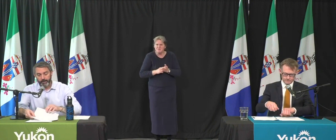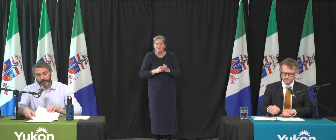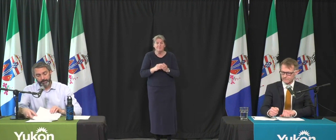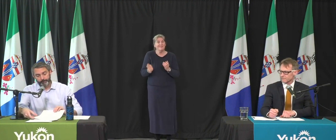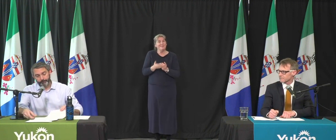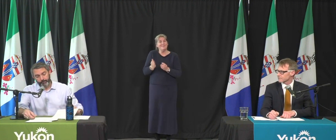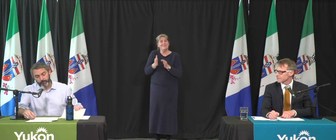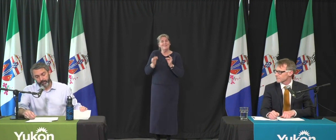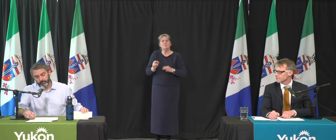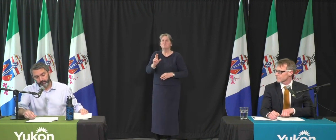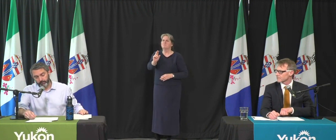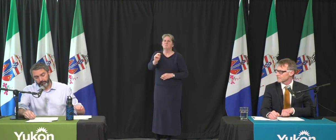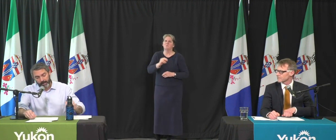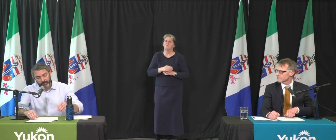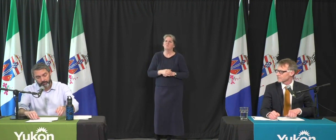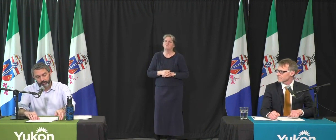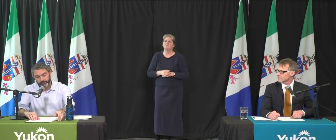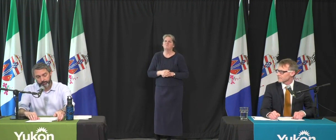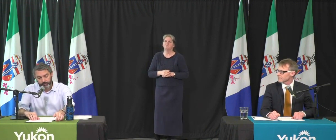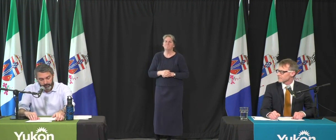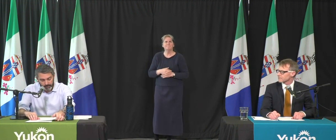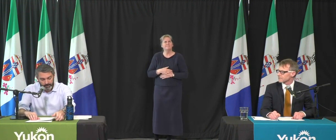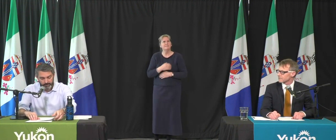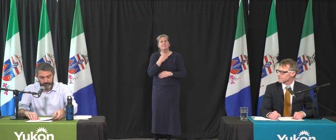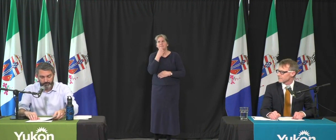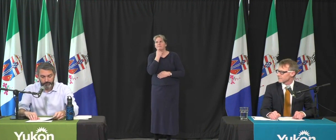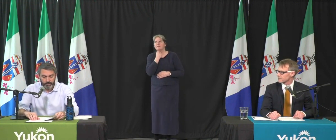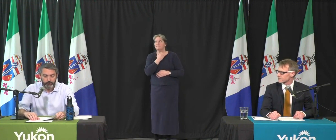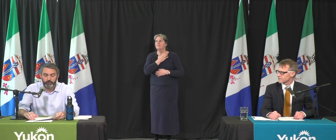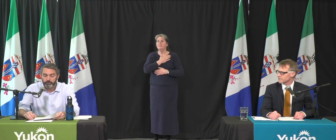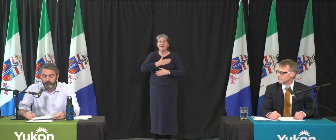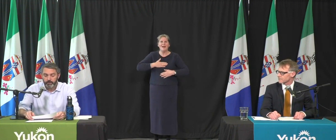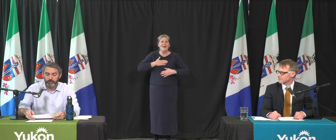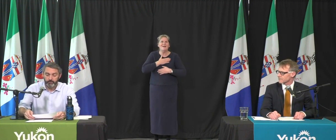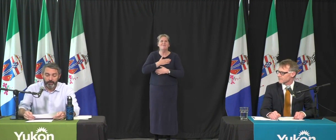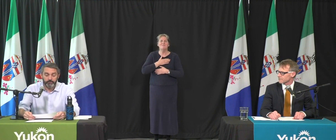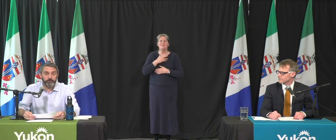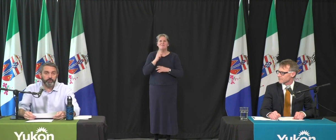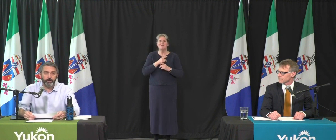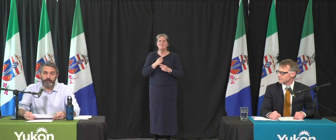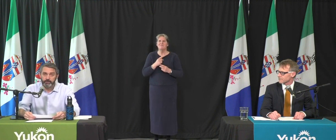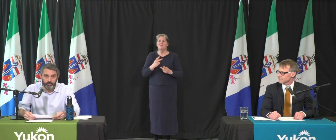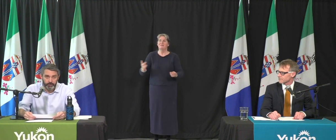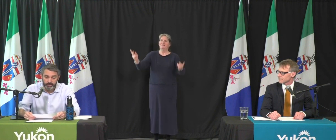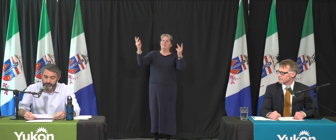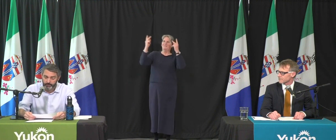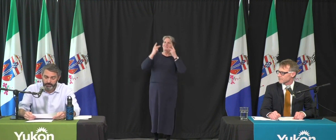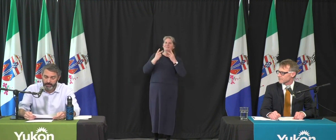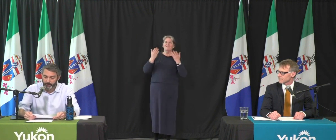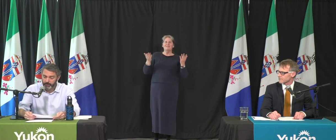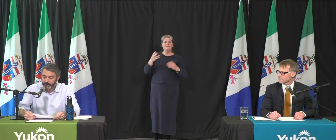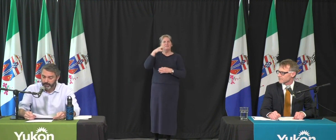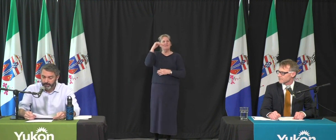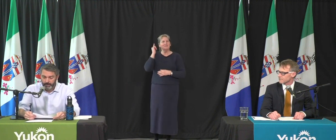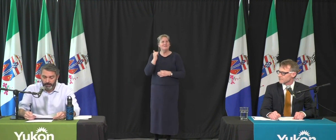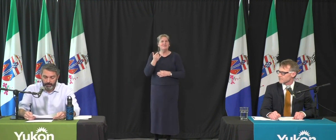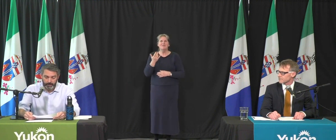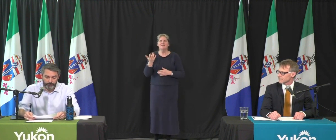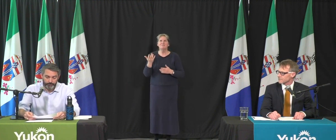lightly. We value and appreciate people who travel to Yukon as tourists, for